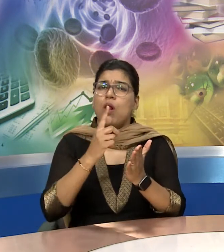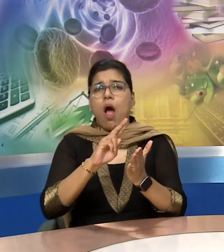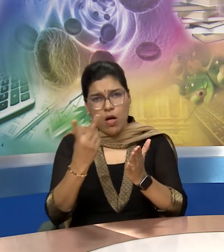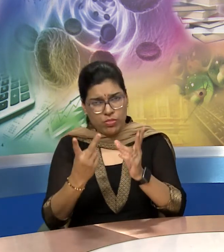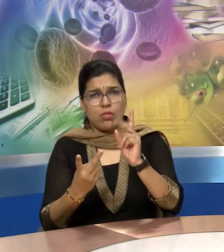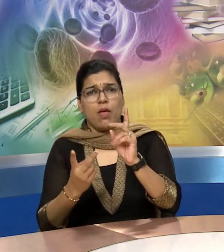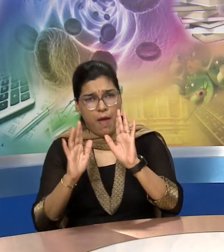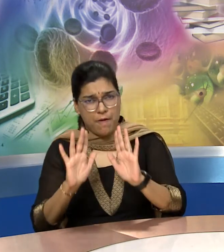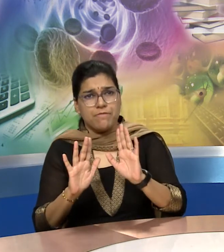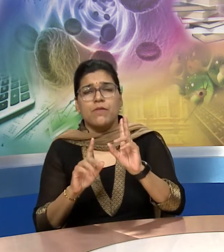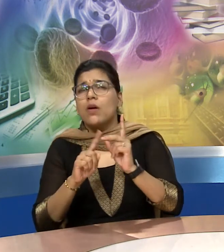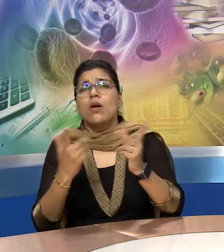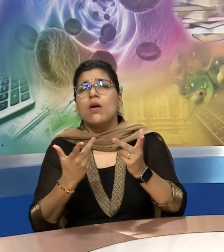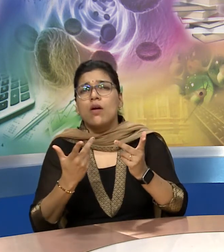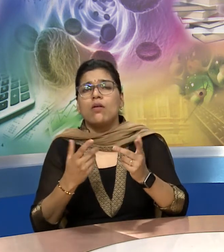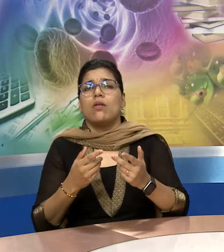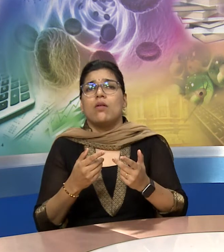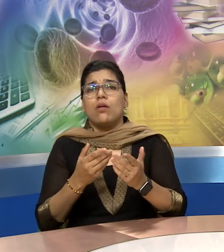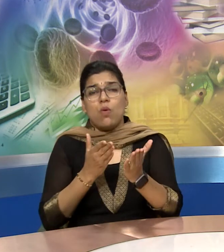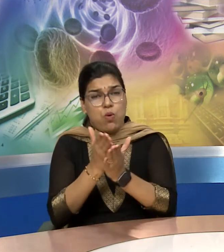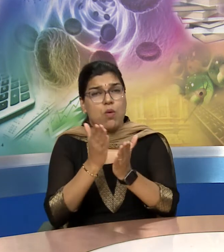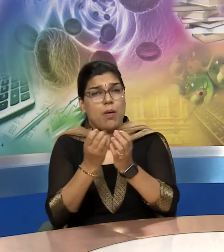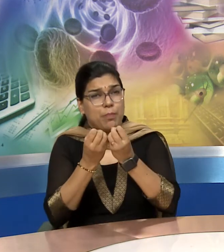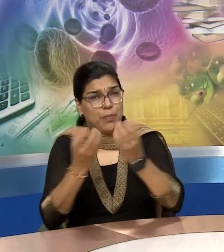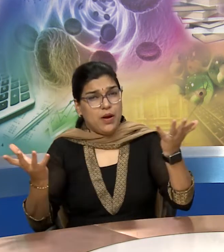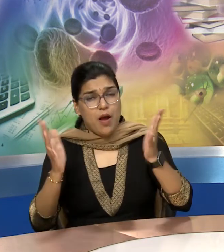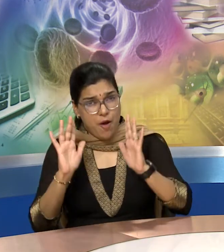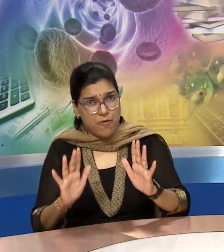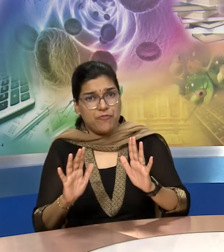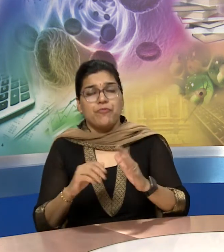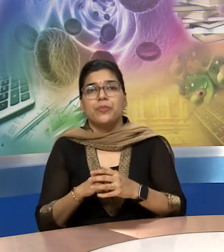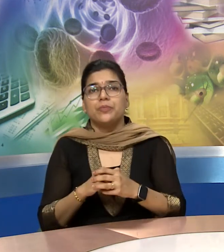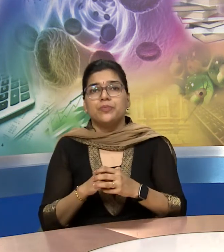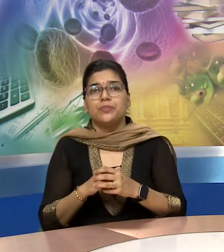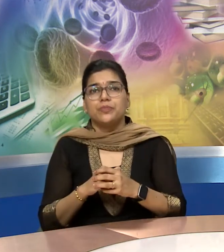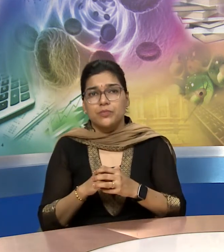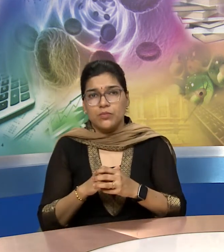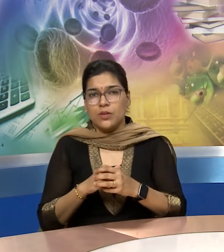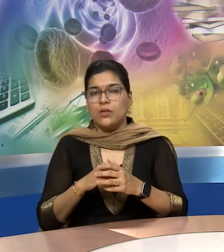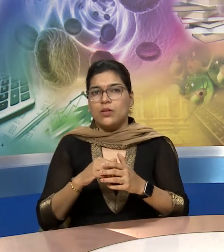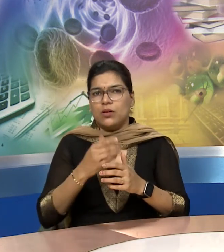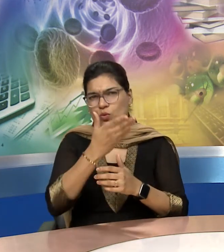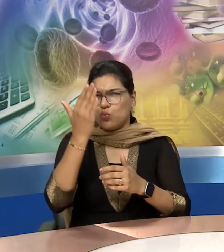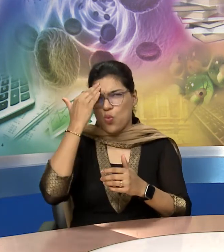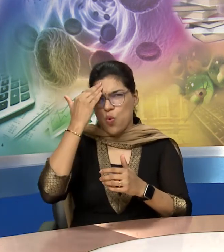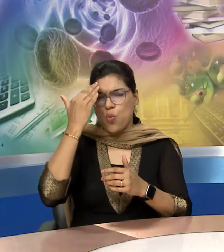first definition explains that library is a collection of books and other library material,